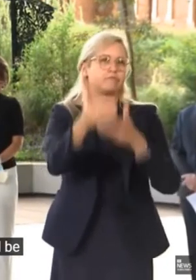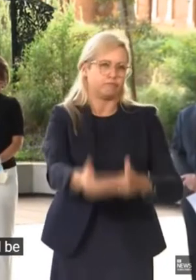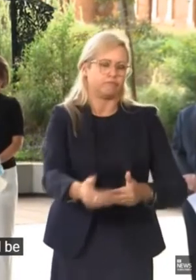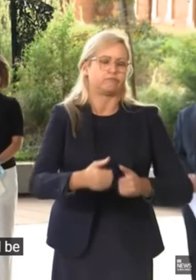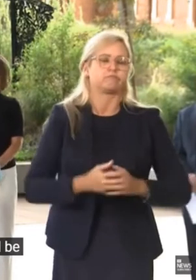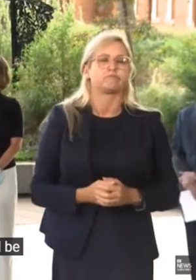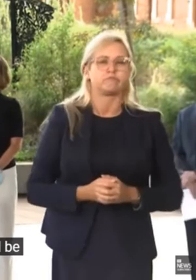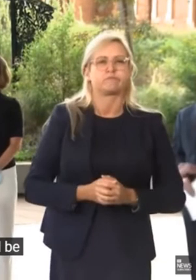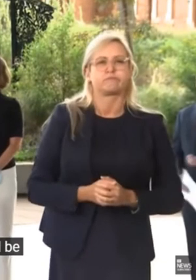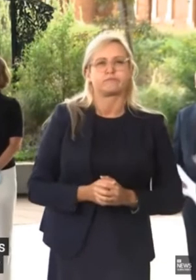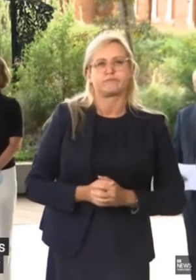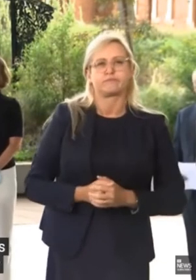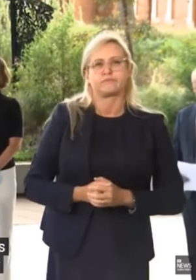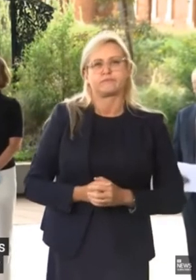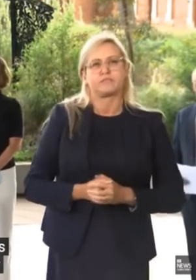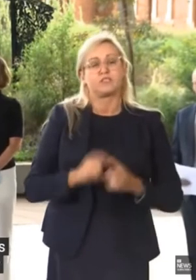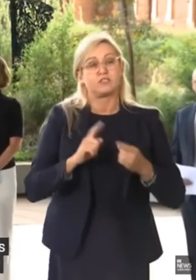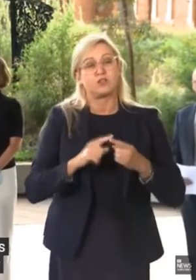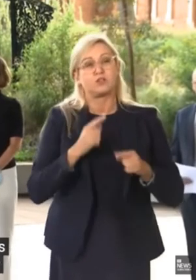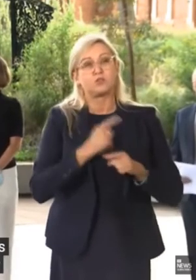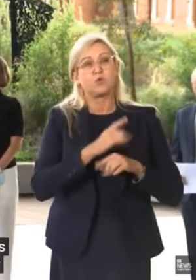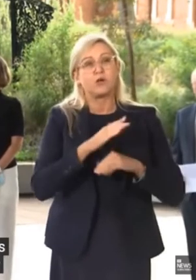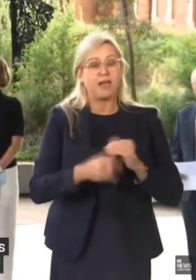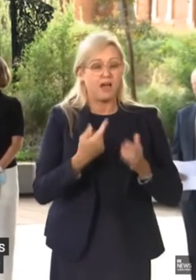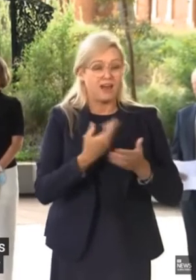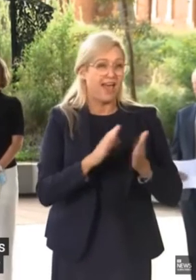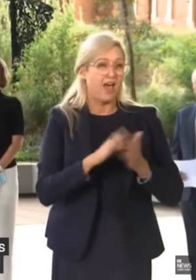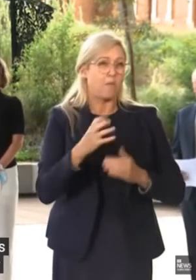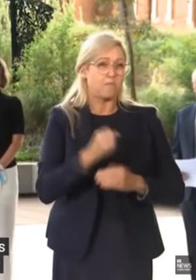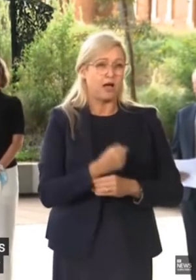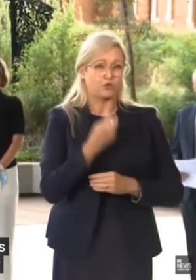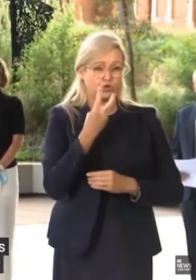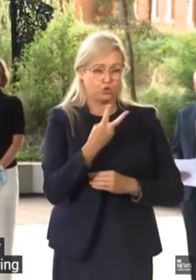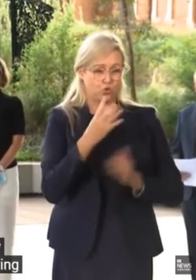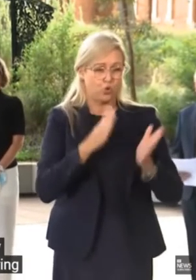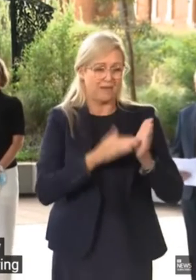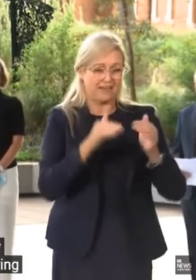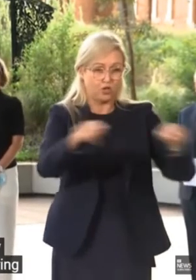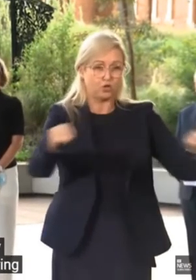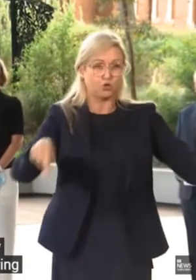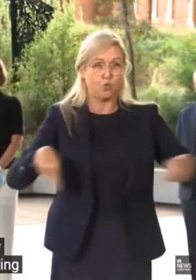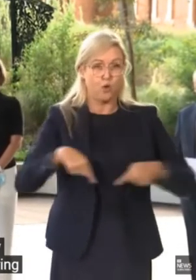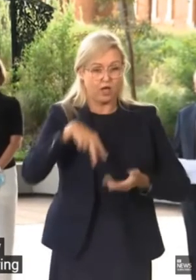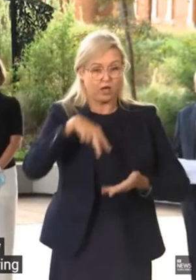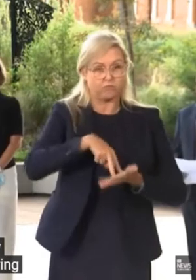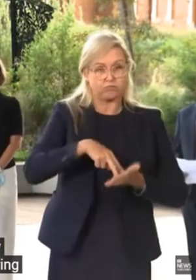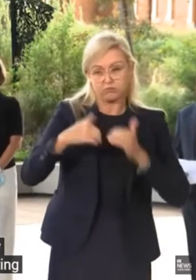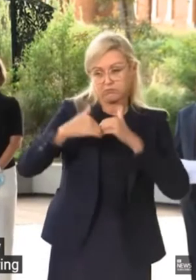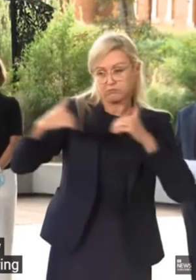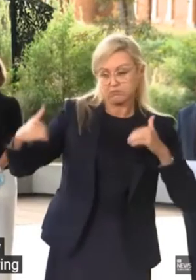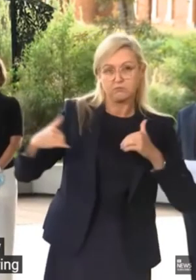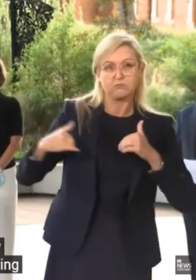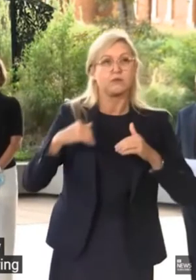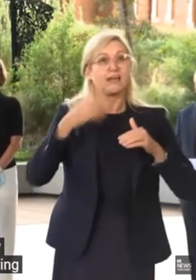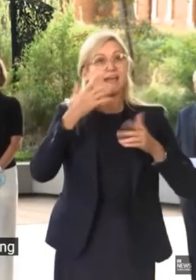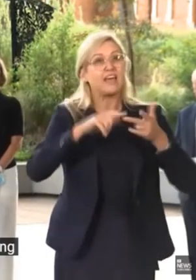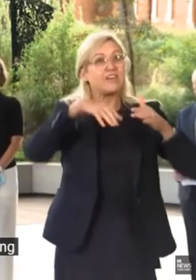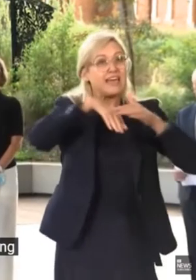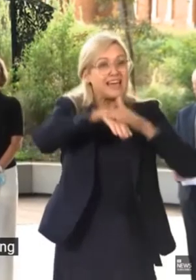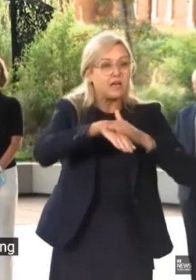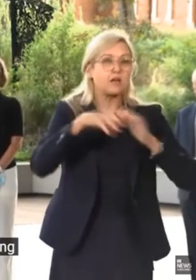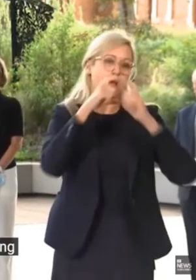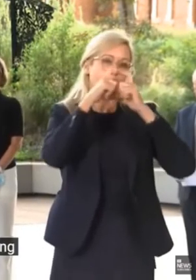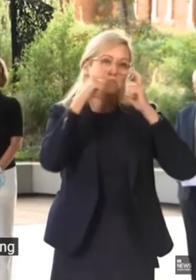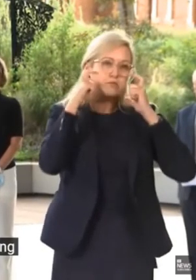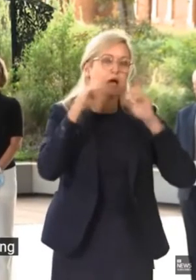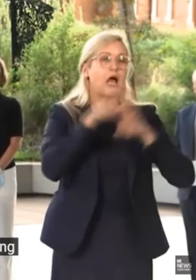over for this period include density limits of 2 square metres, wearing face masks indoors, no